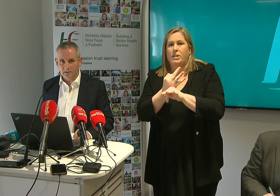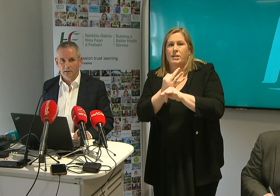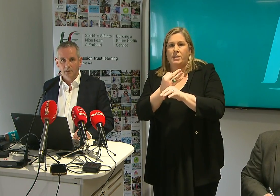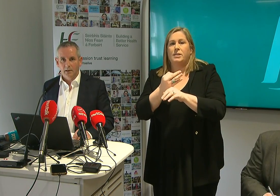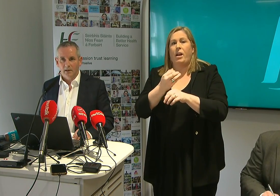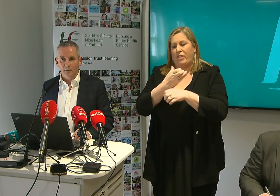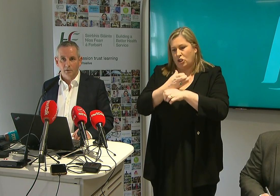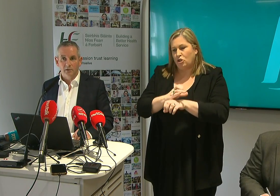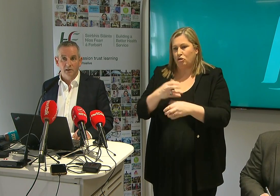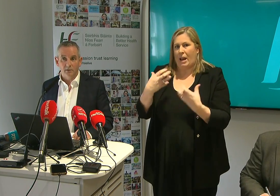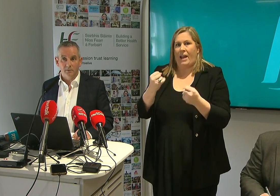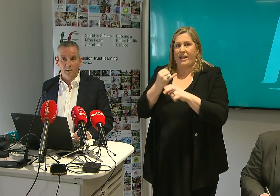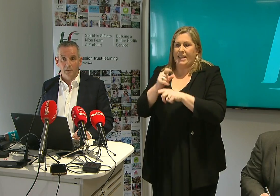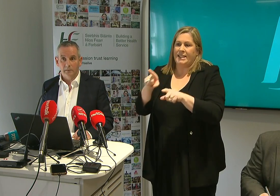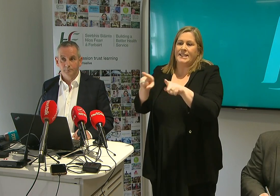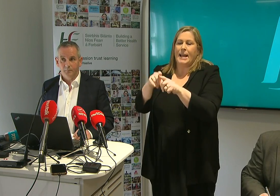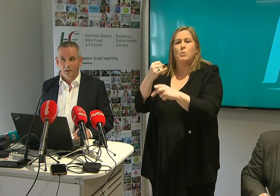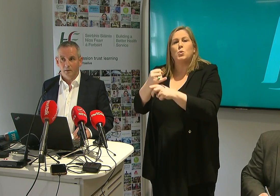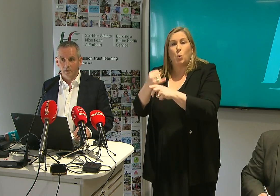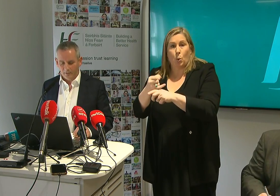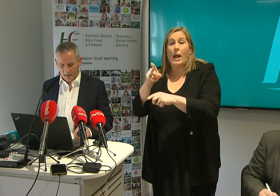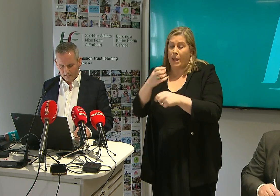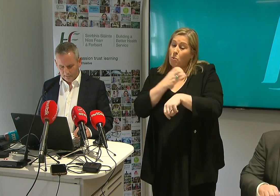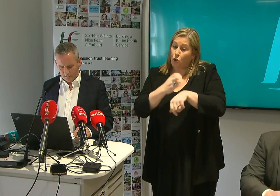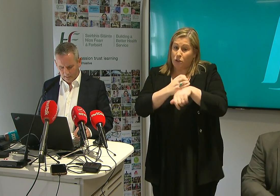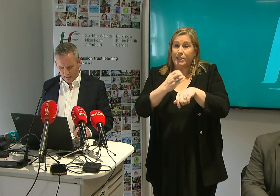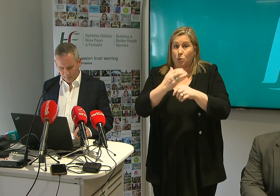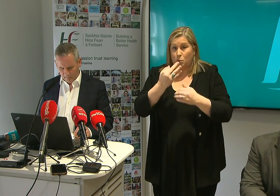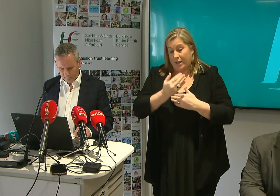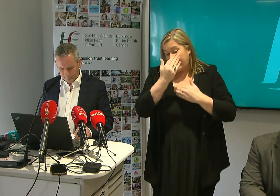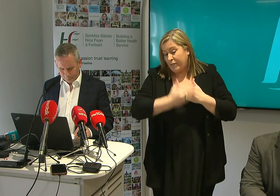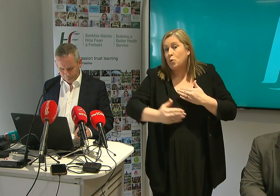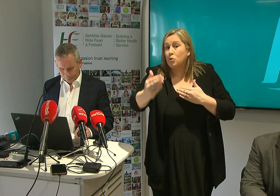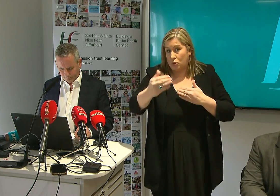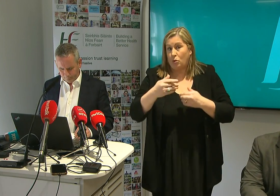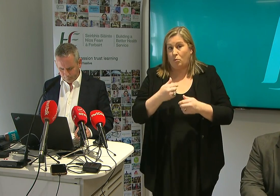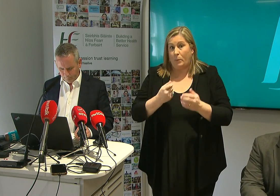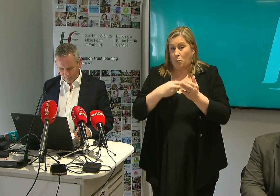that case, and that will continue to be our model in whatever cases emerge.